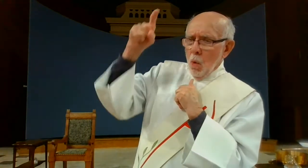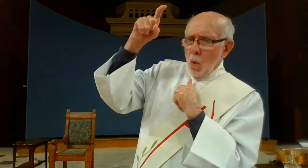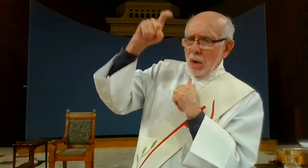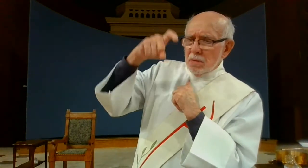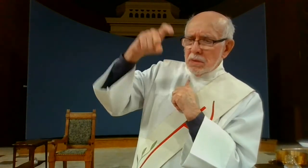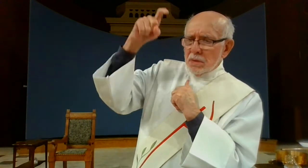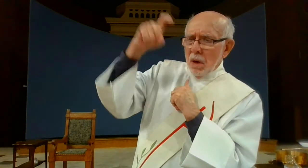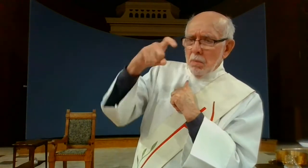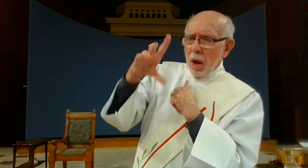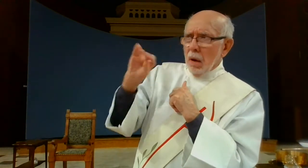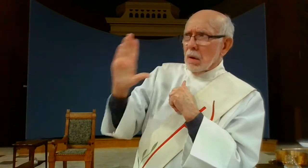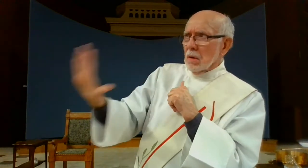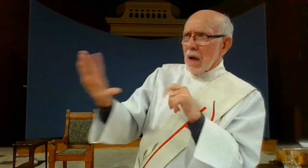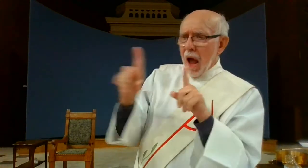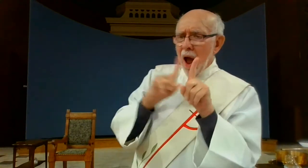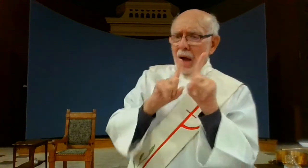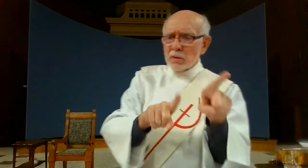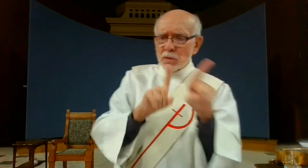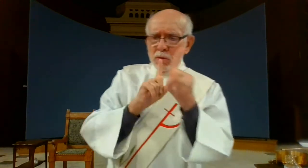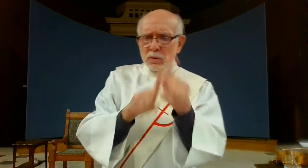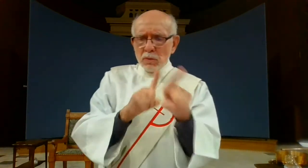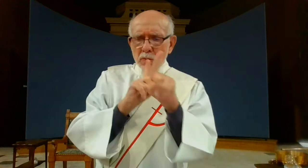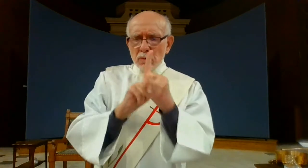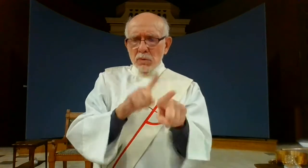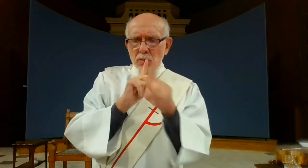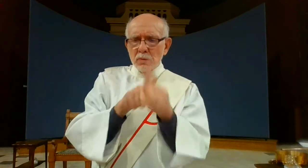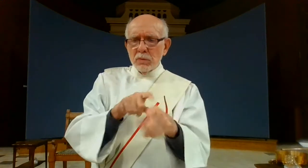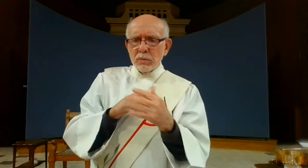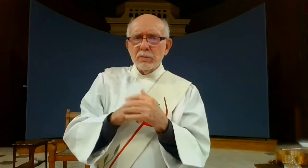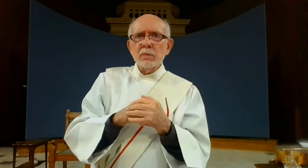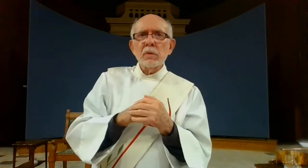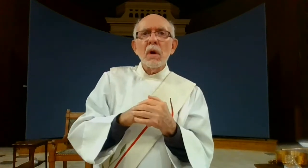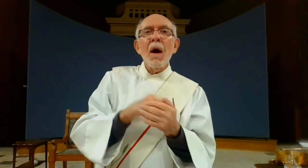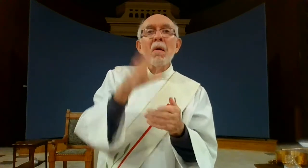at his understanding and his answers.